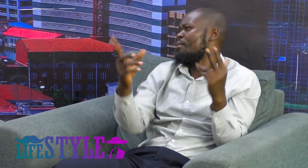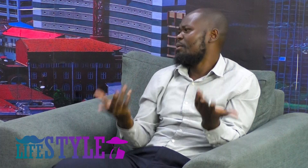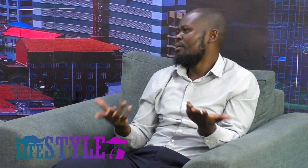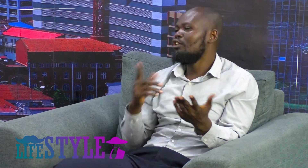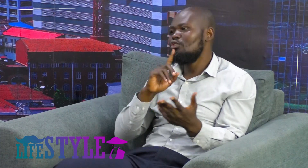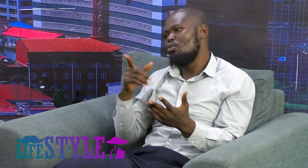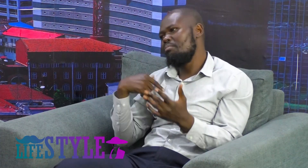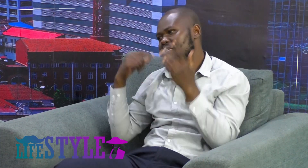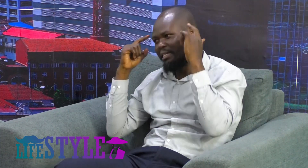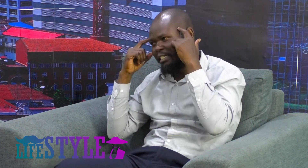I started